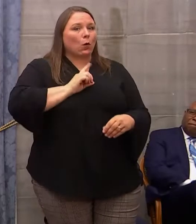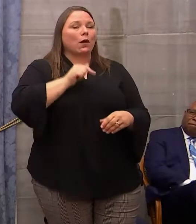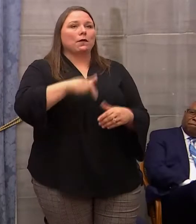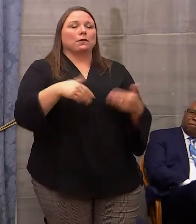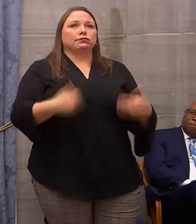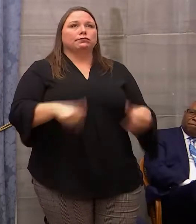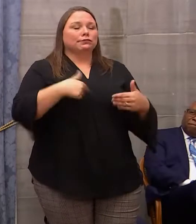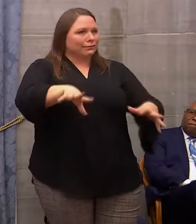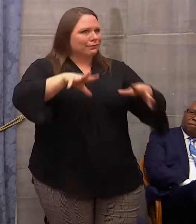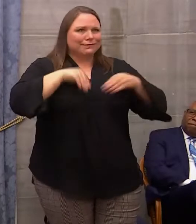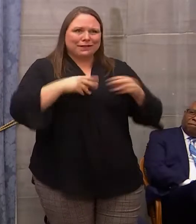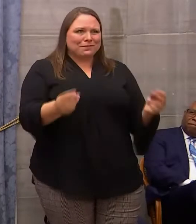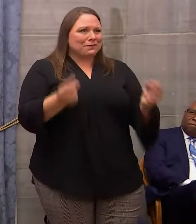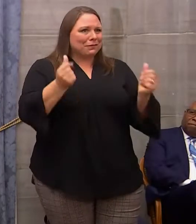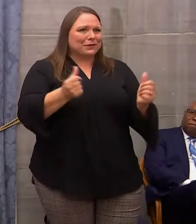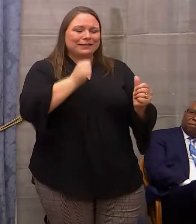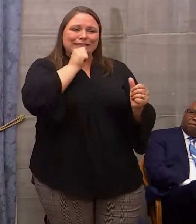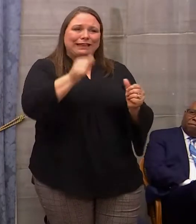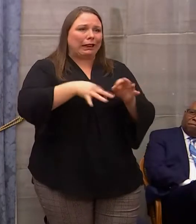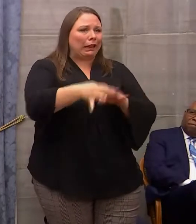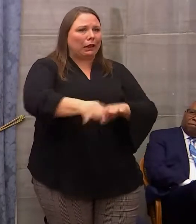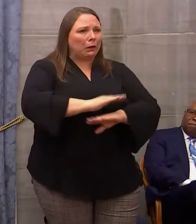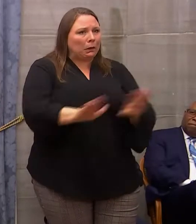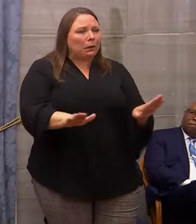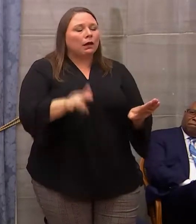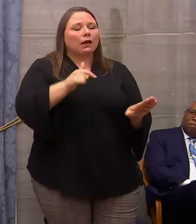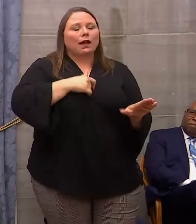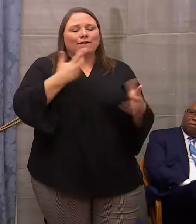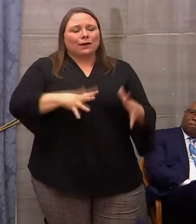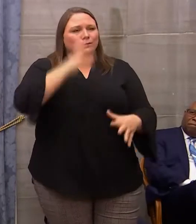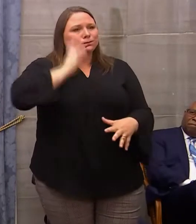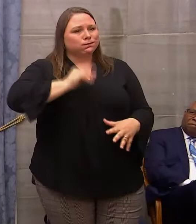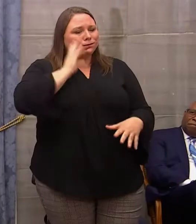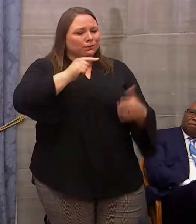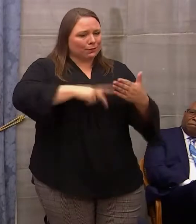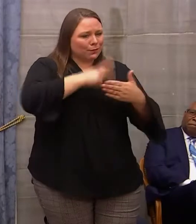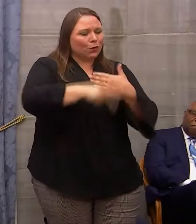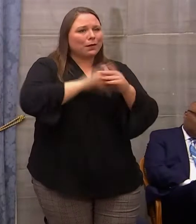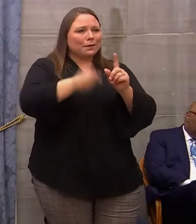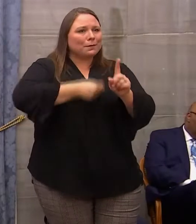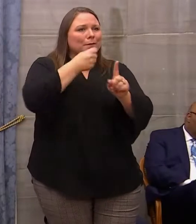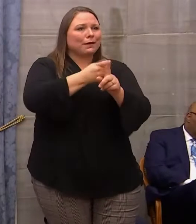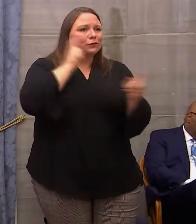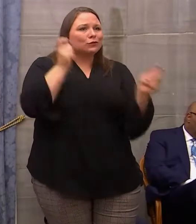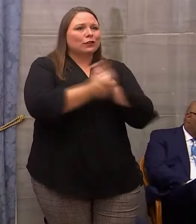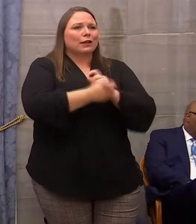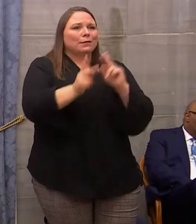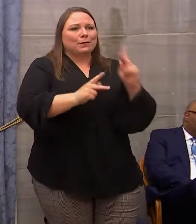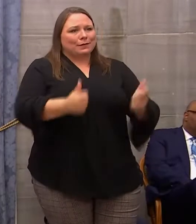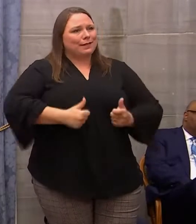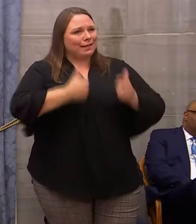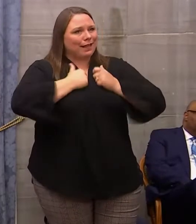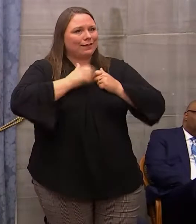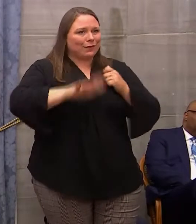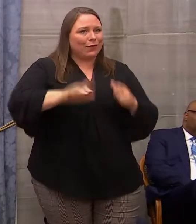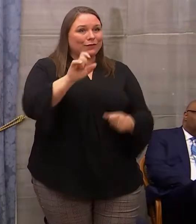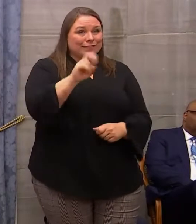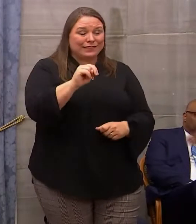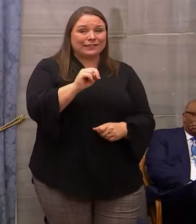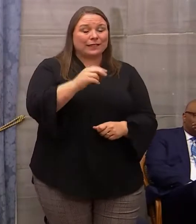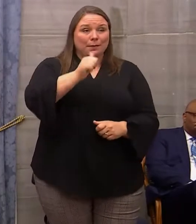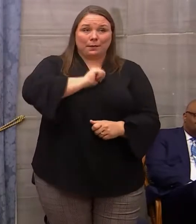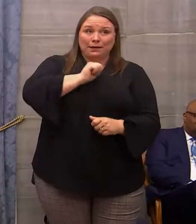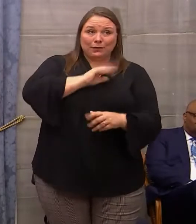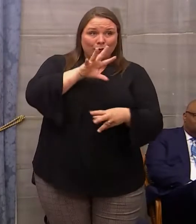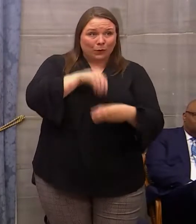is something I accepted without hesitation. I have seen firsthand how our programs can impact the lives of Tennesseans, myself included.